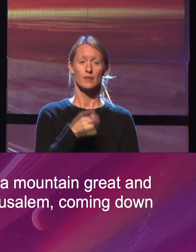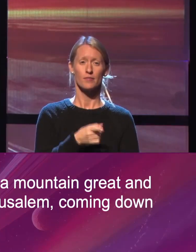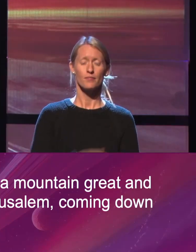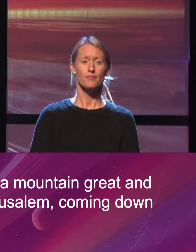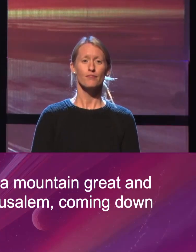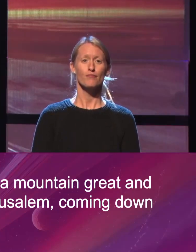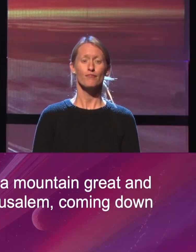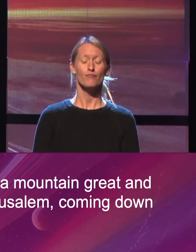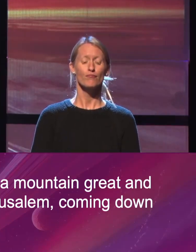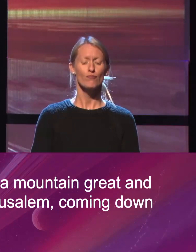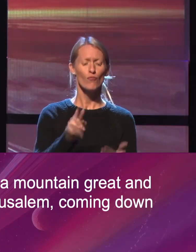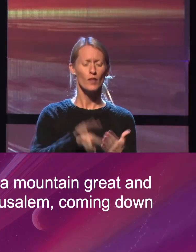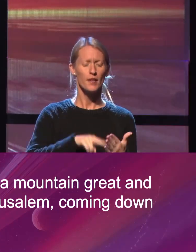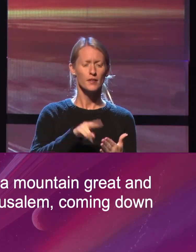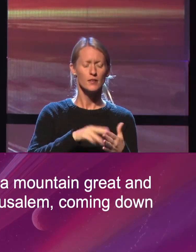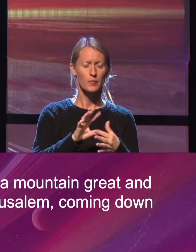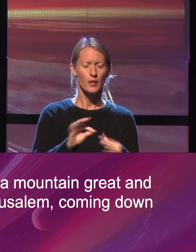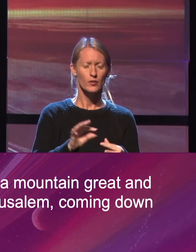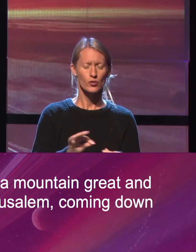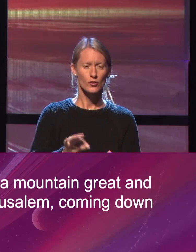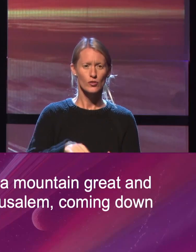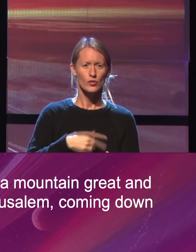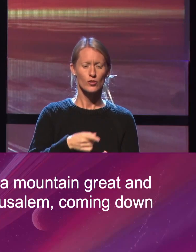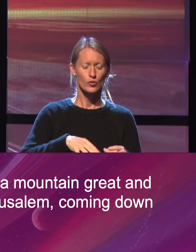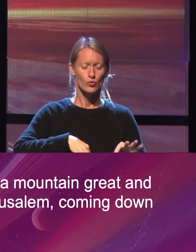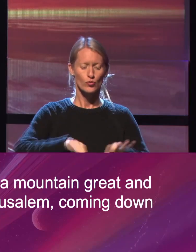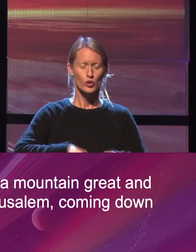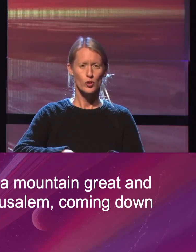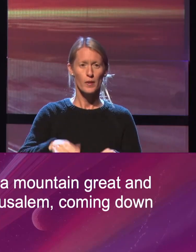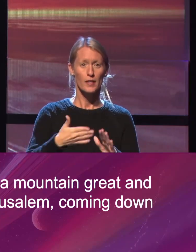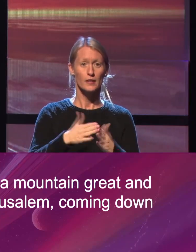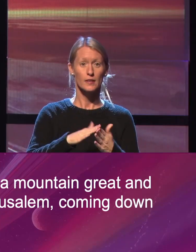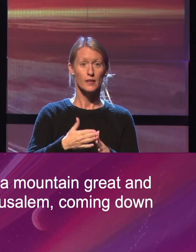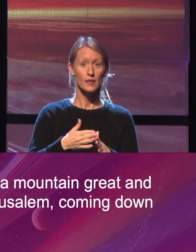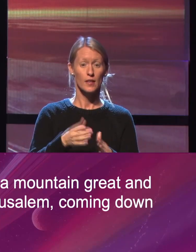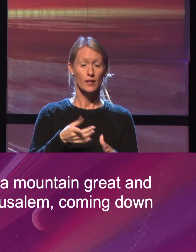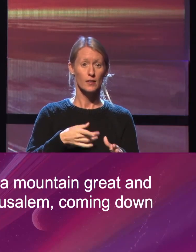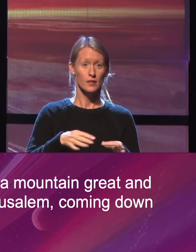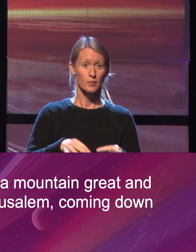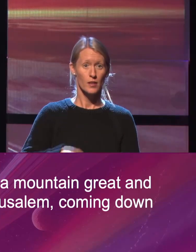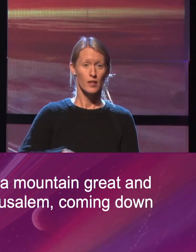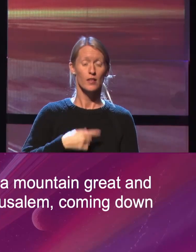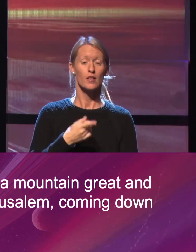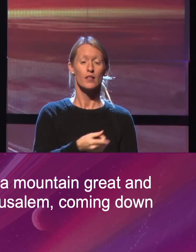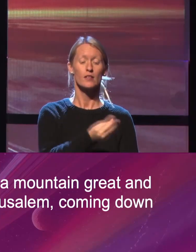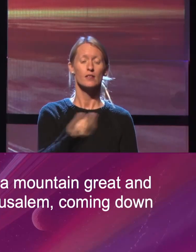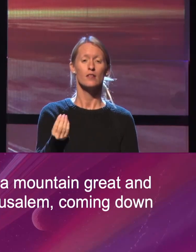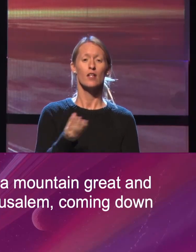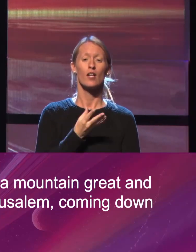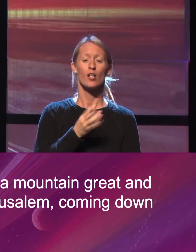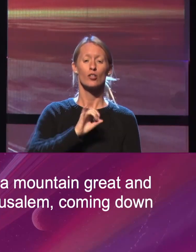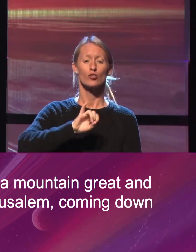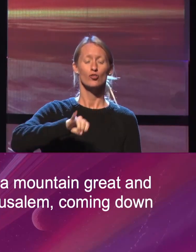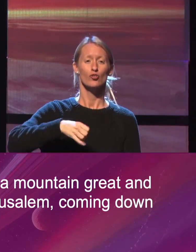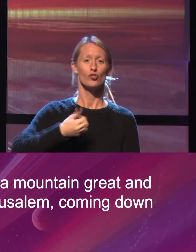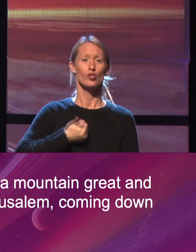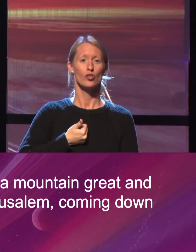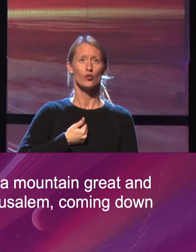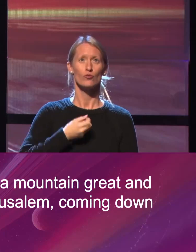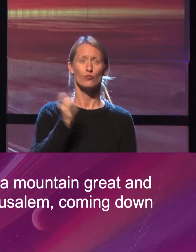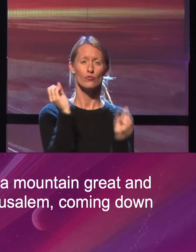these passages and this description of the city tell us about how John dreamed about the